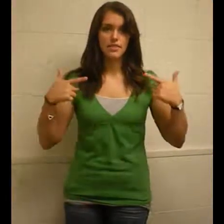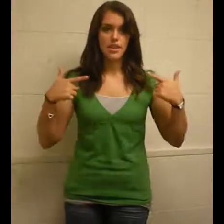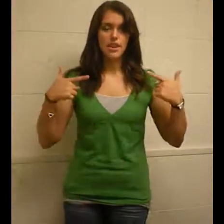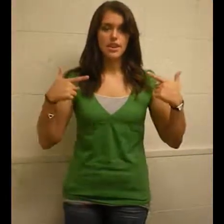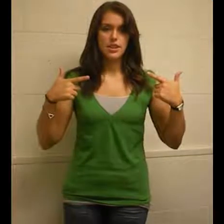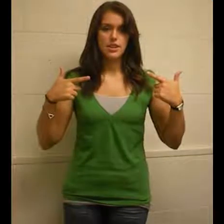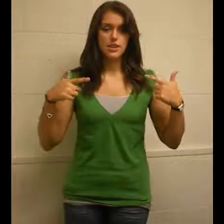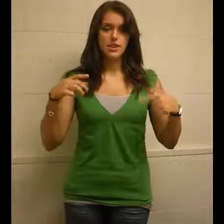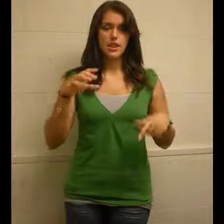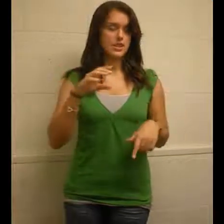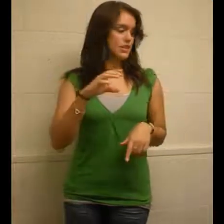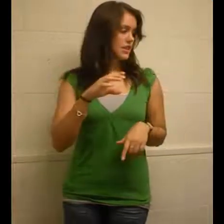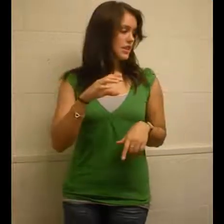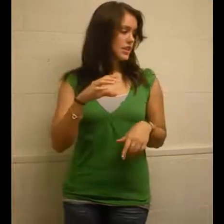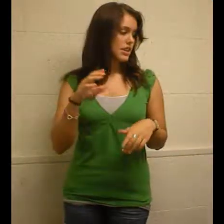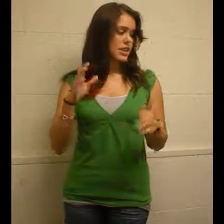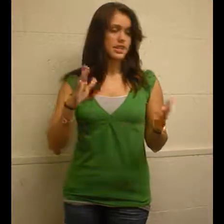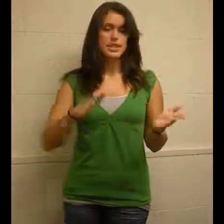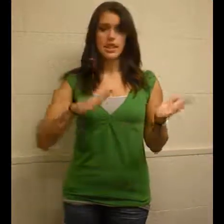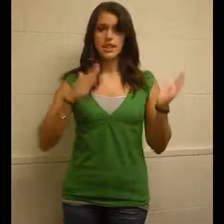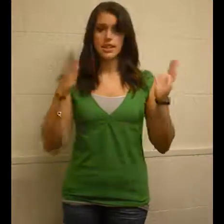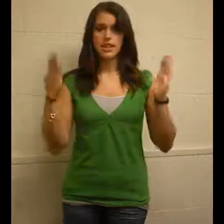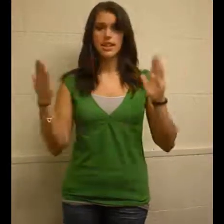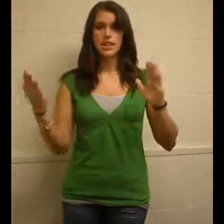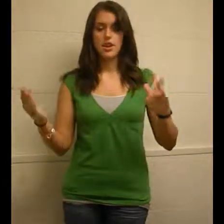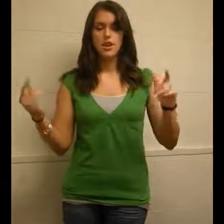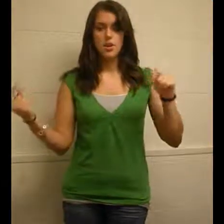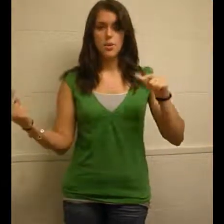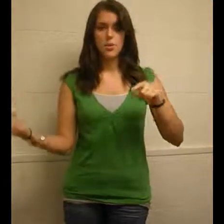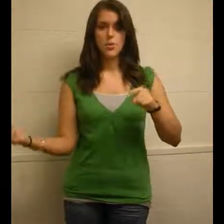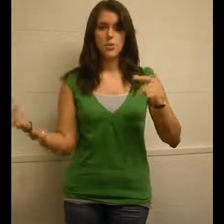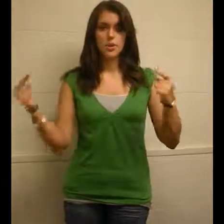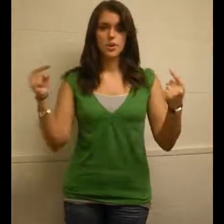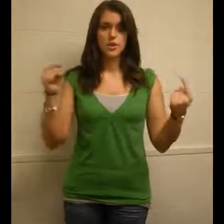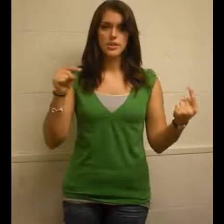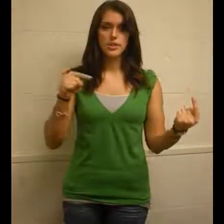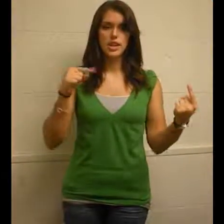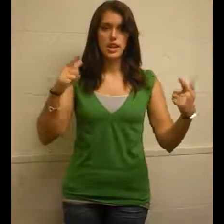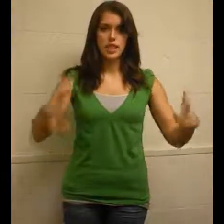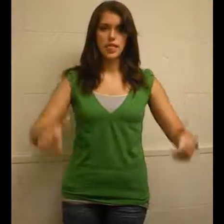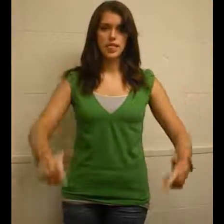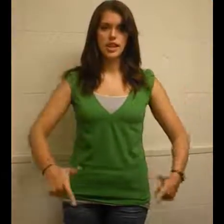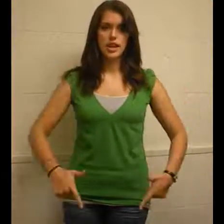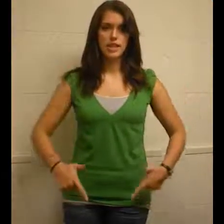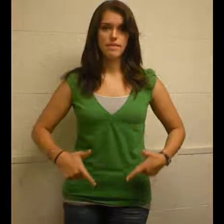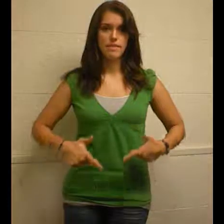So that's Death, Wars, Life,